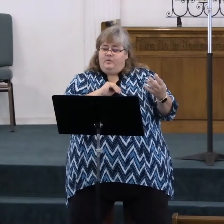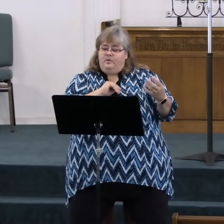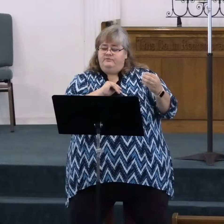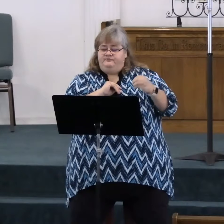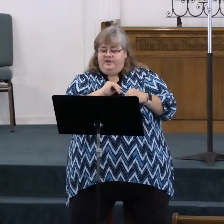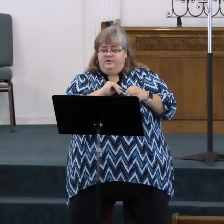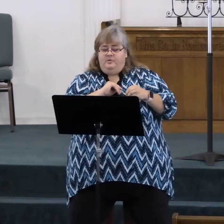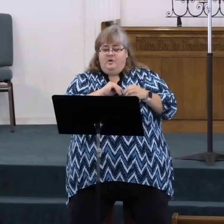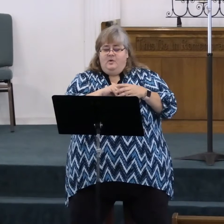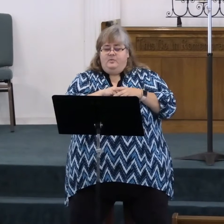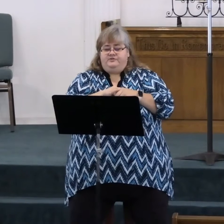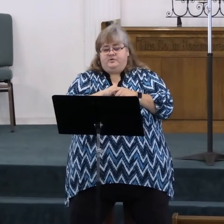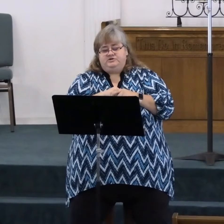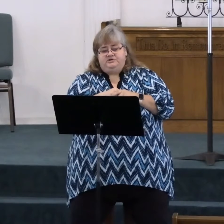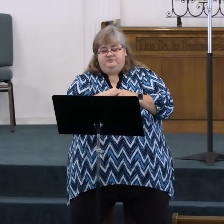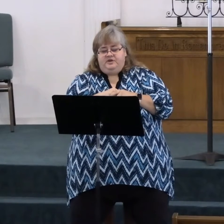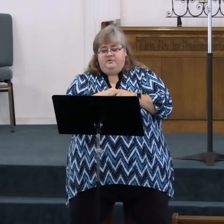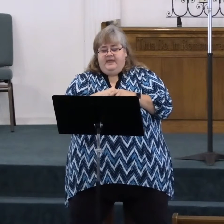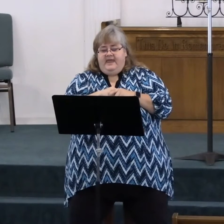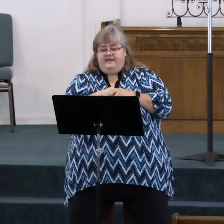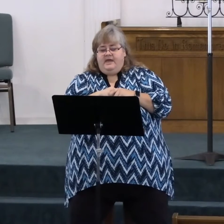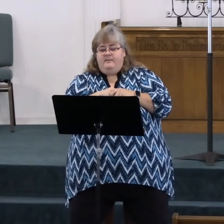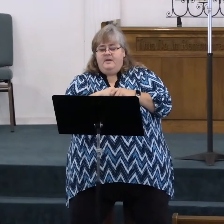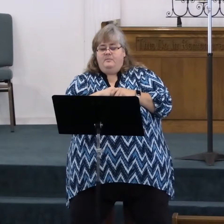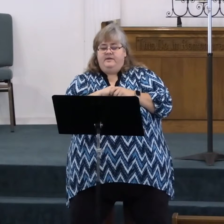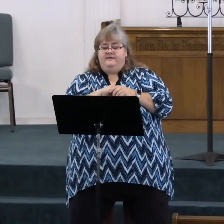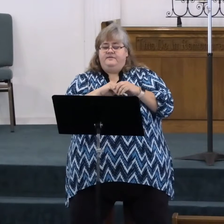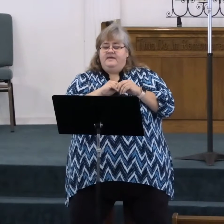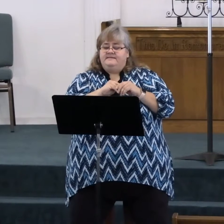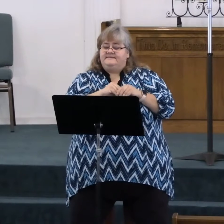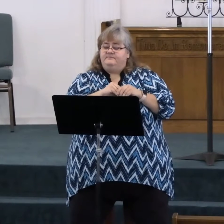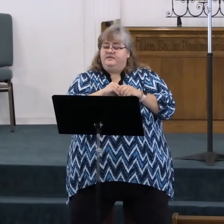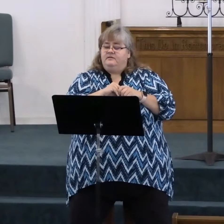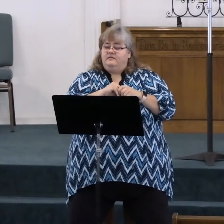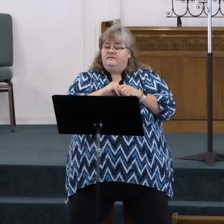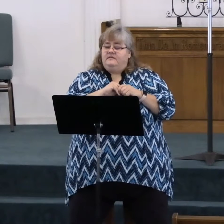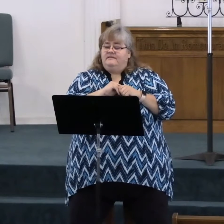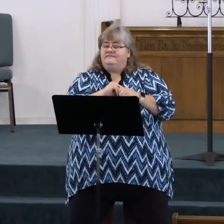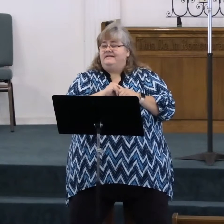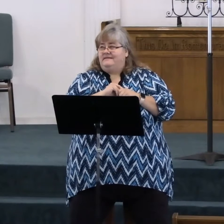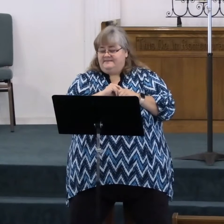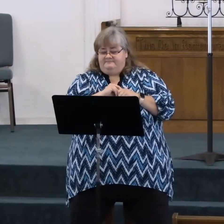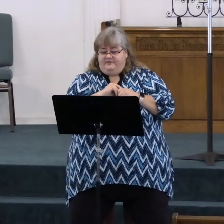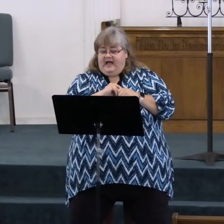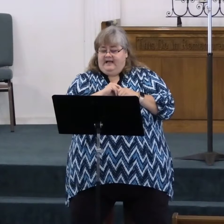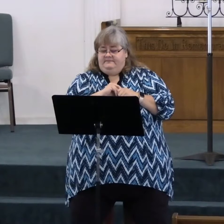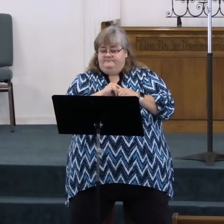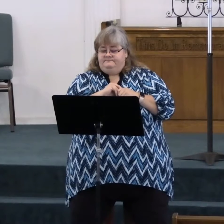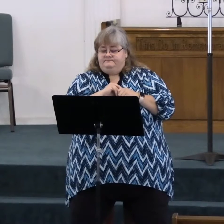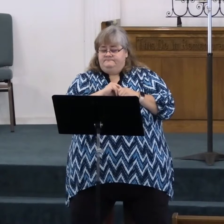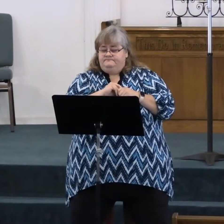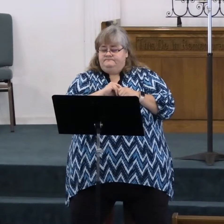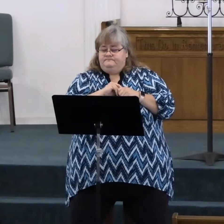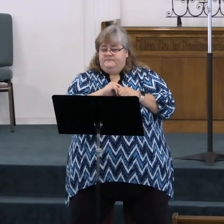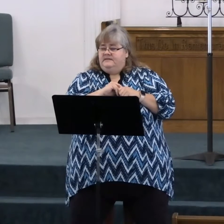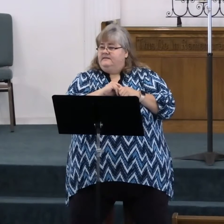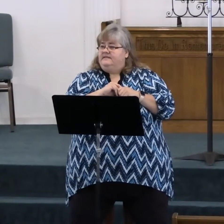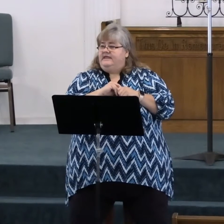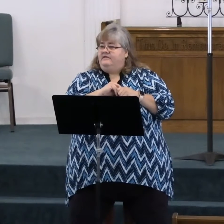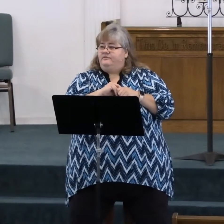world view with the Christian view and come up with something that doesn't fly in either